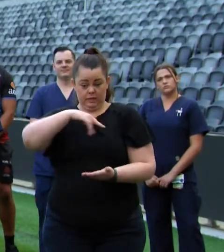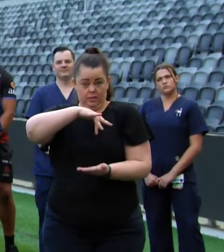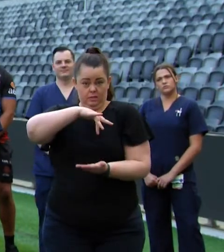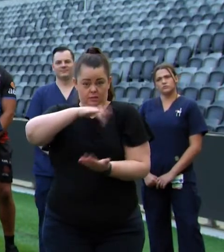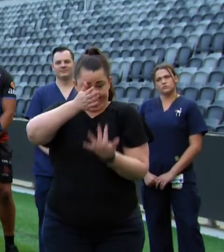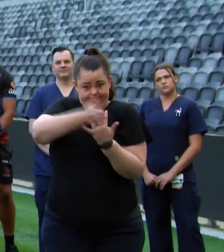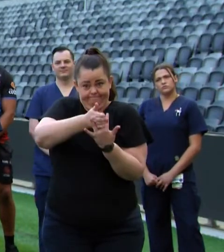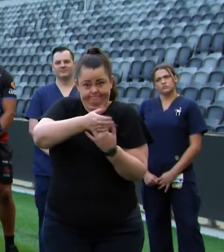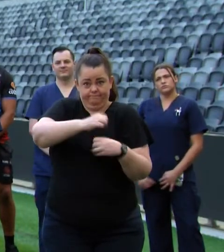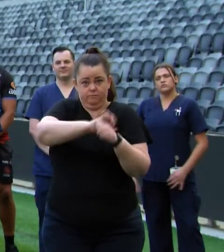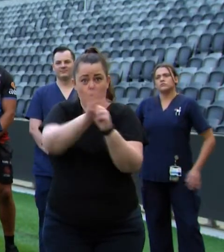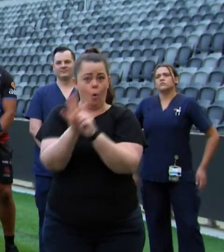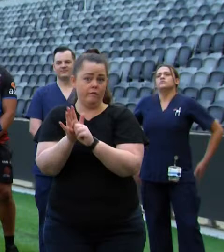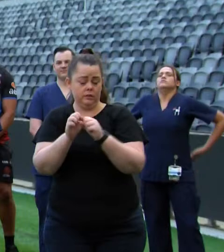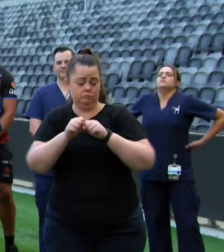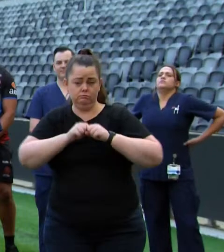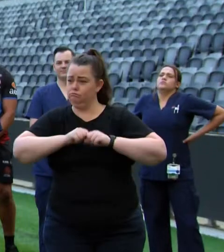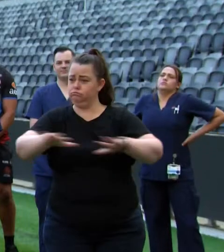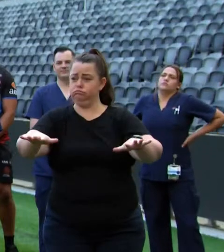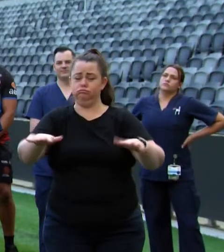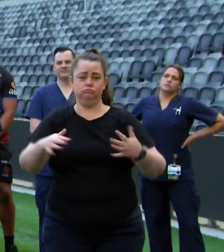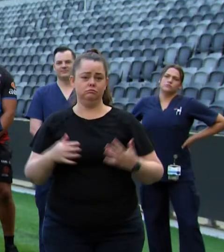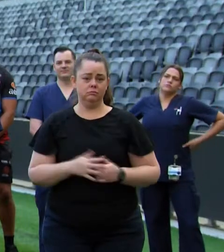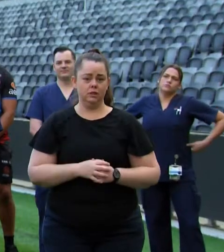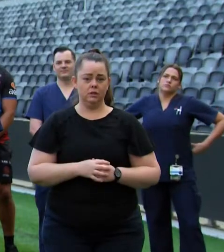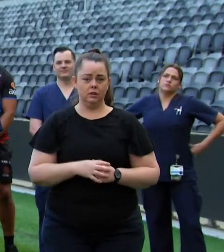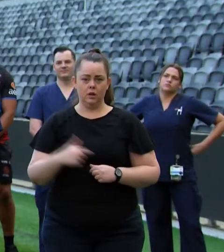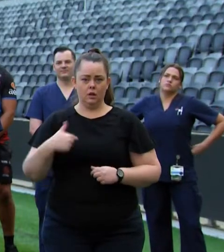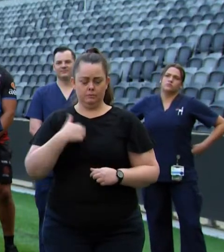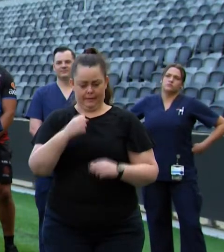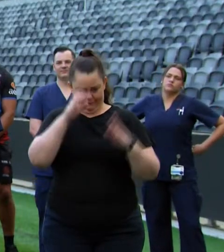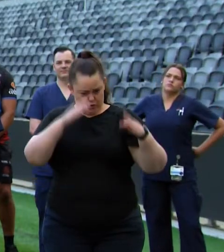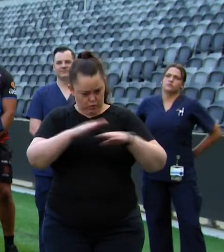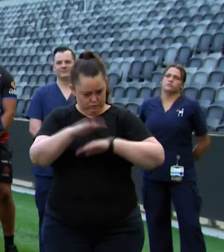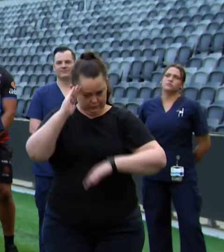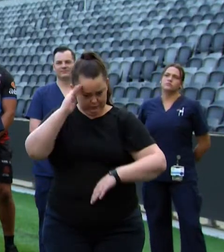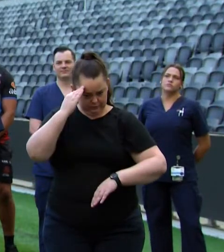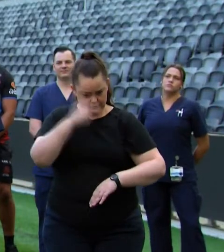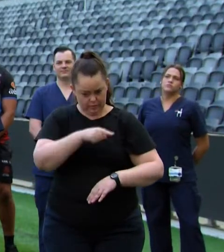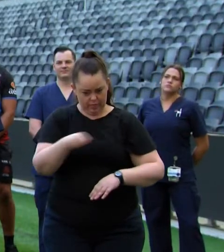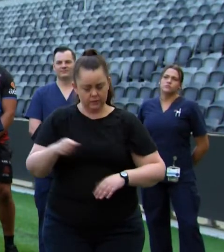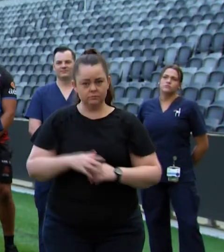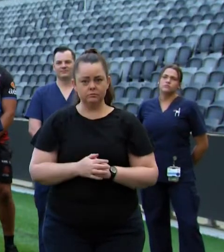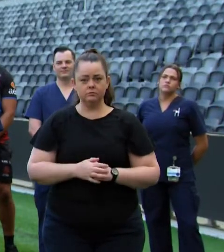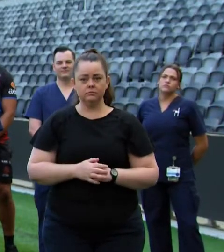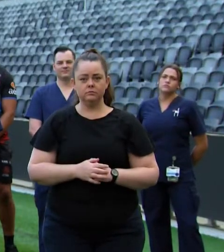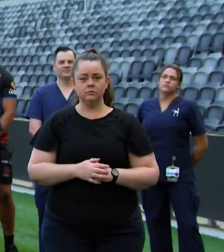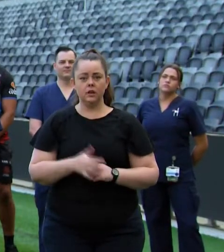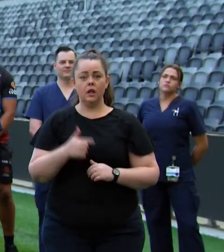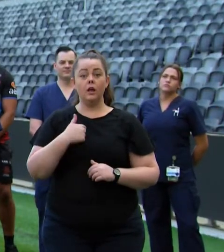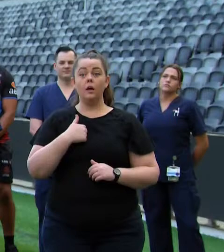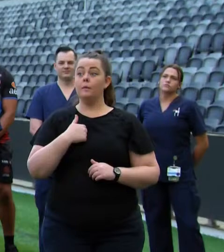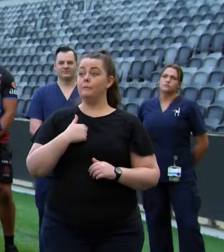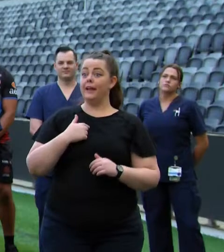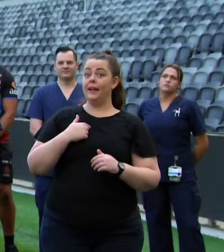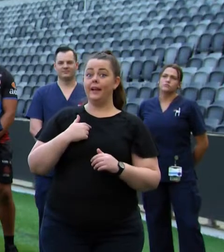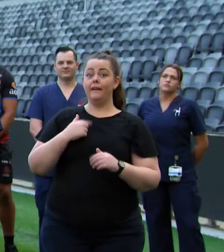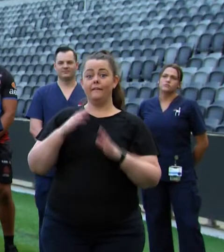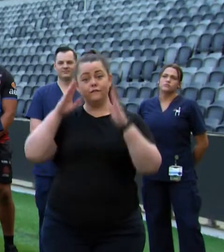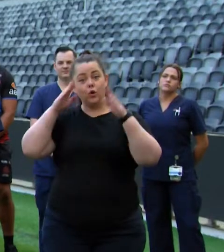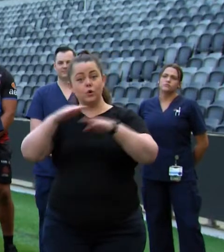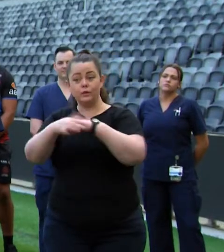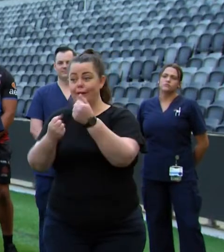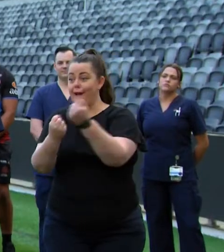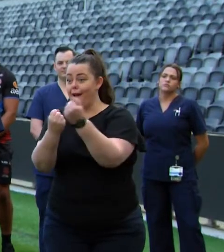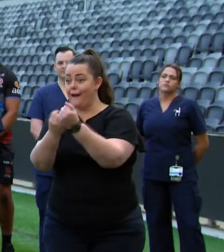state through. It would be completely inappropriate for me to be focusing too much of my time campaigning and not enough time governing for